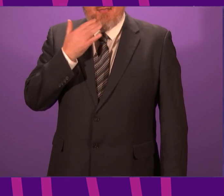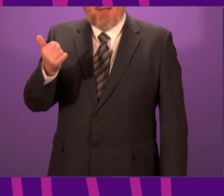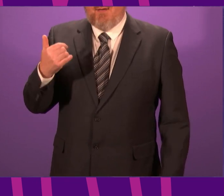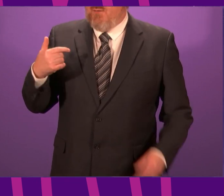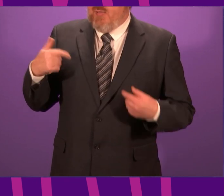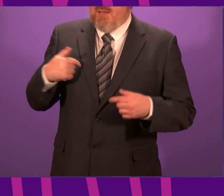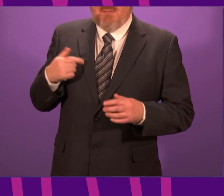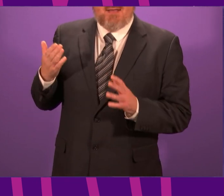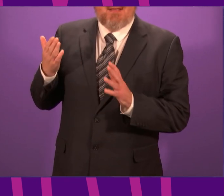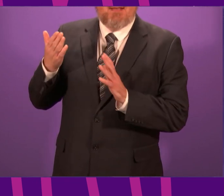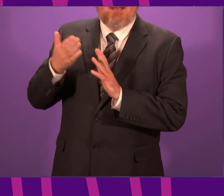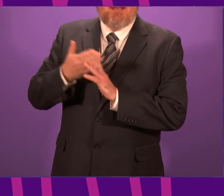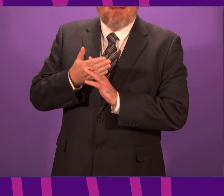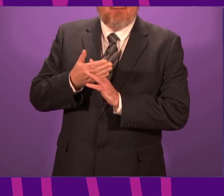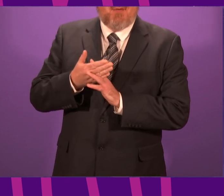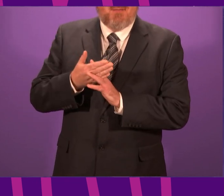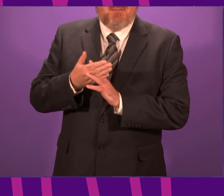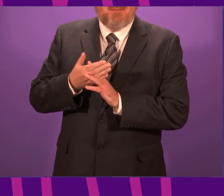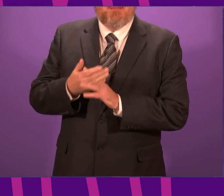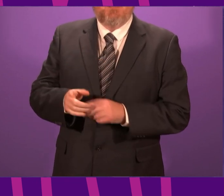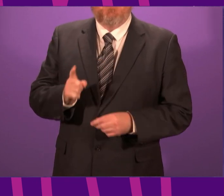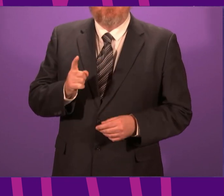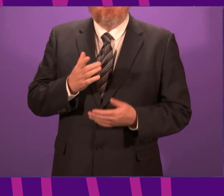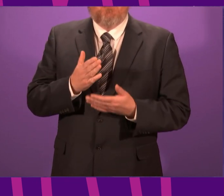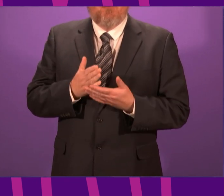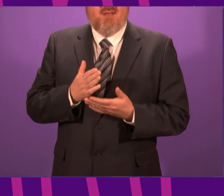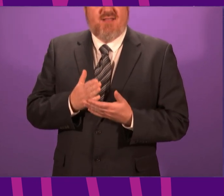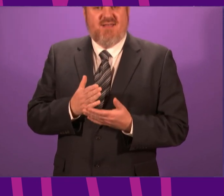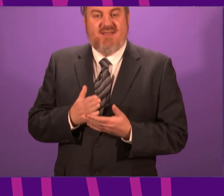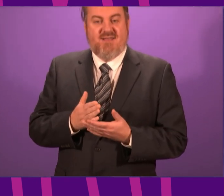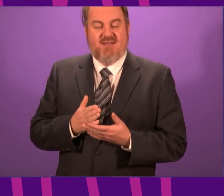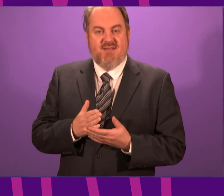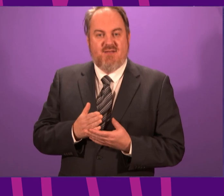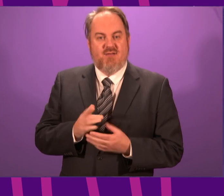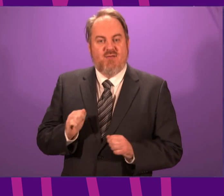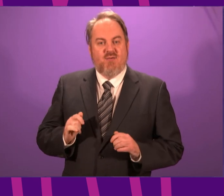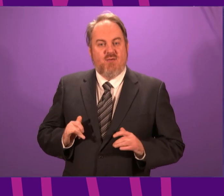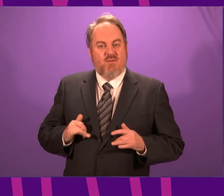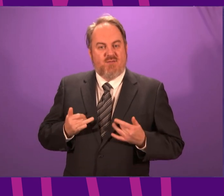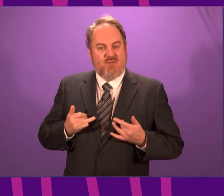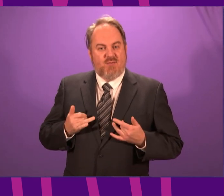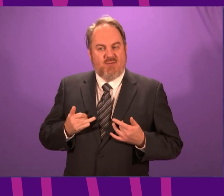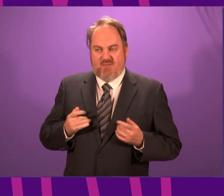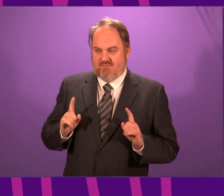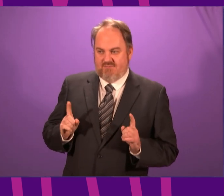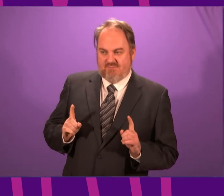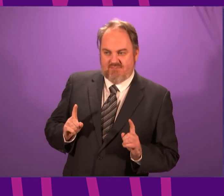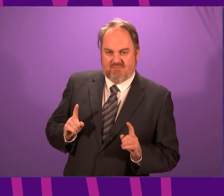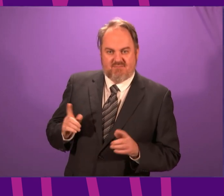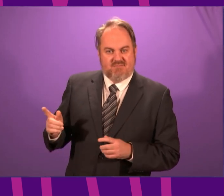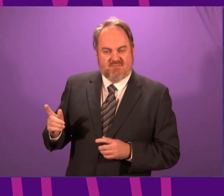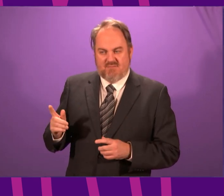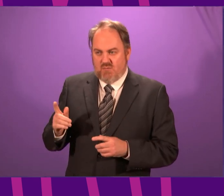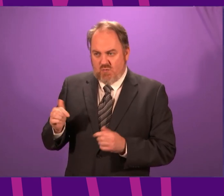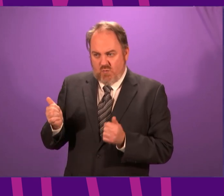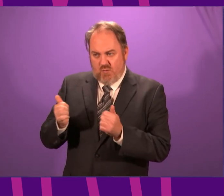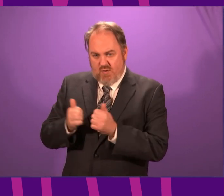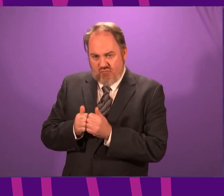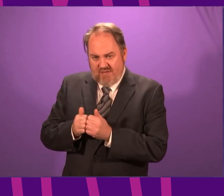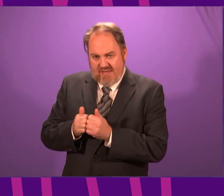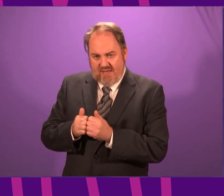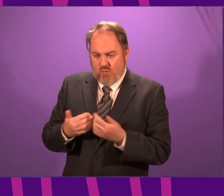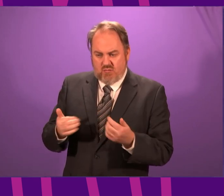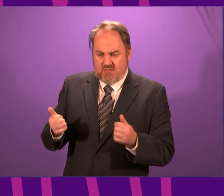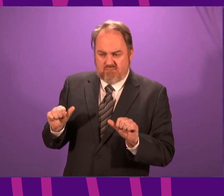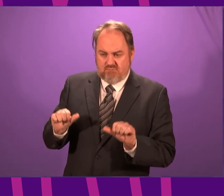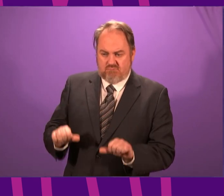Labour where they actually stand on the government motion seeking Parliament to note rather than endorse the plan.